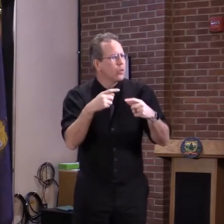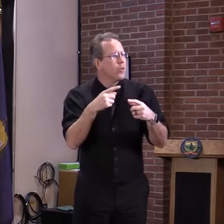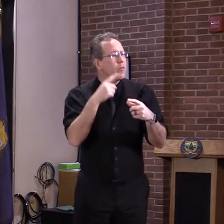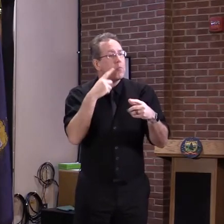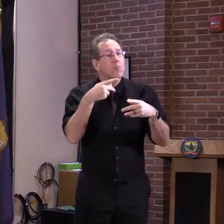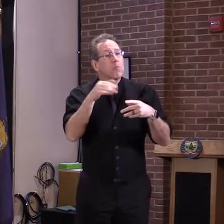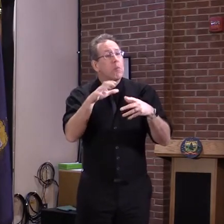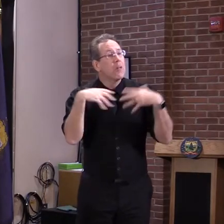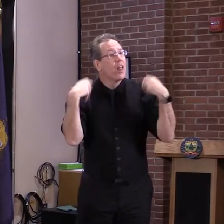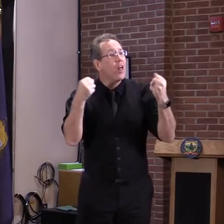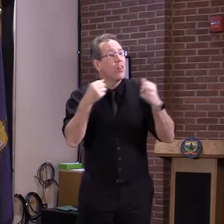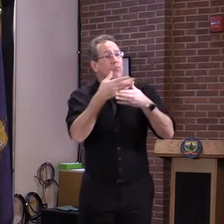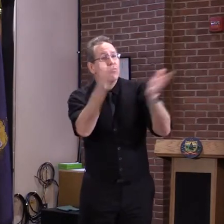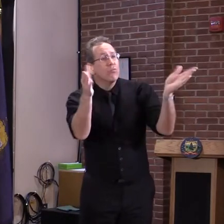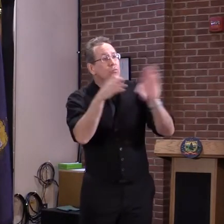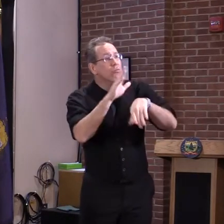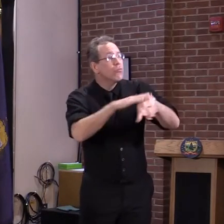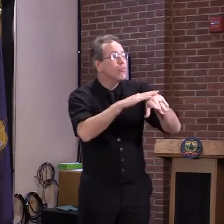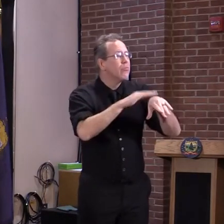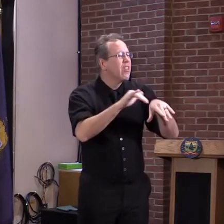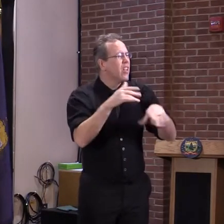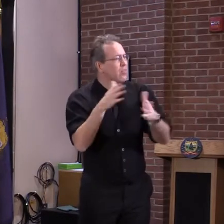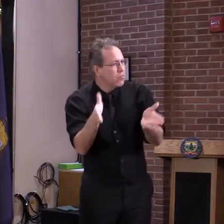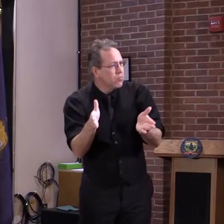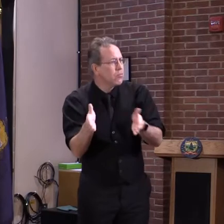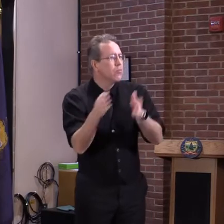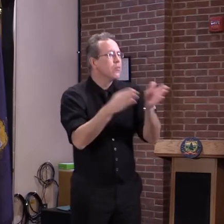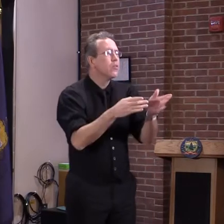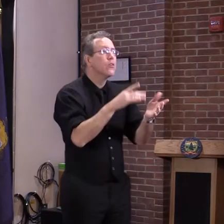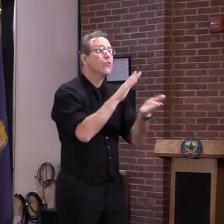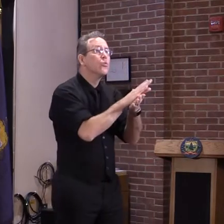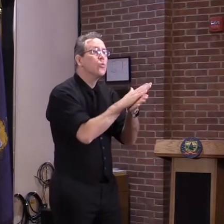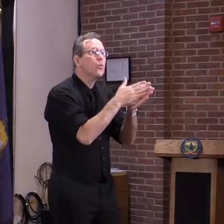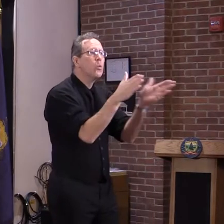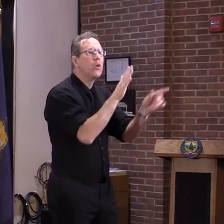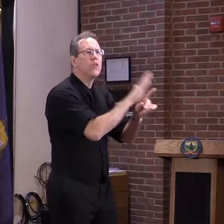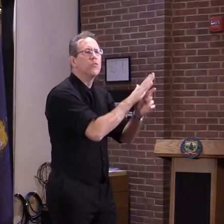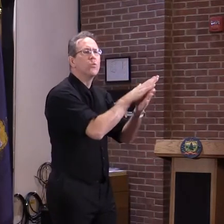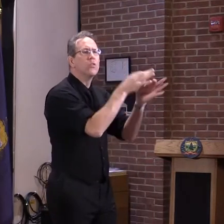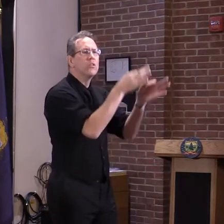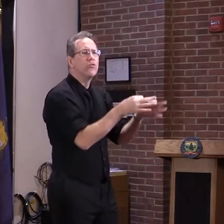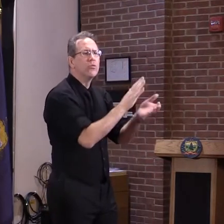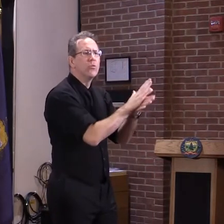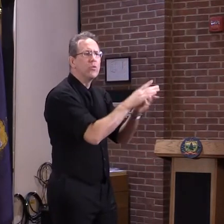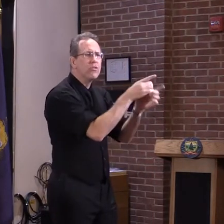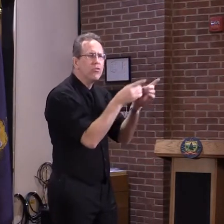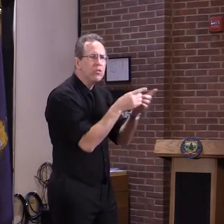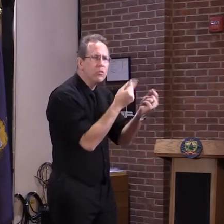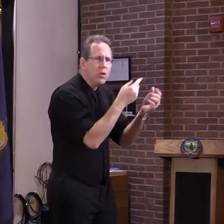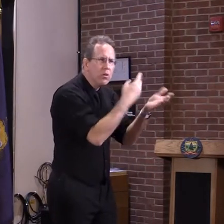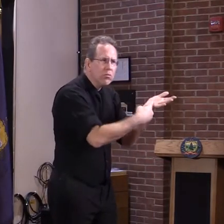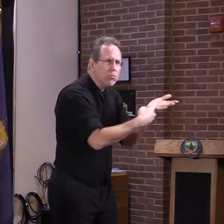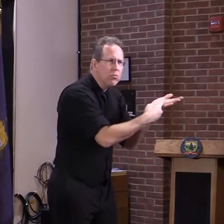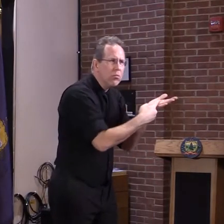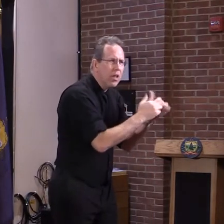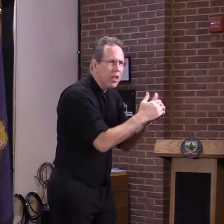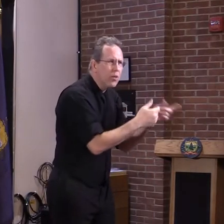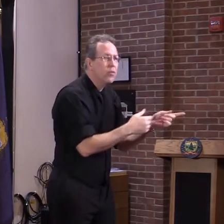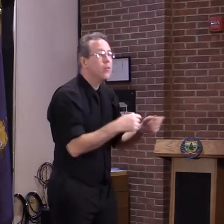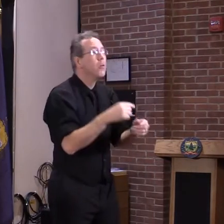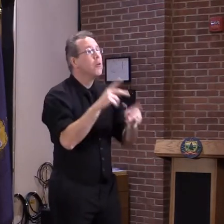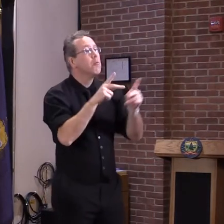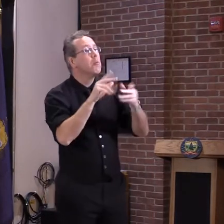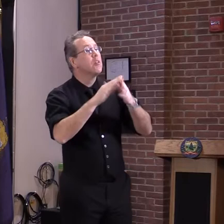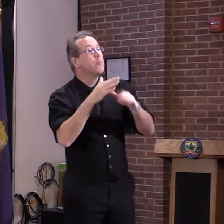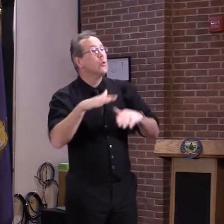a time, we thought of teachers and students. For a very long time, we've talked about people who are either staffing